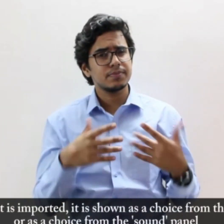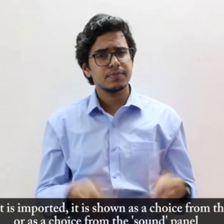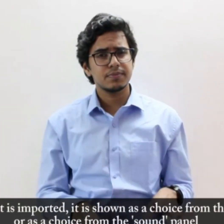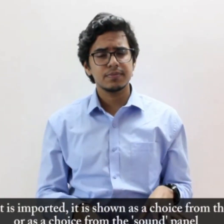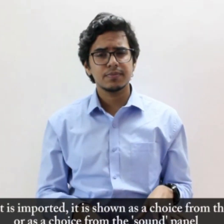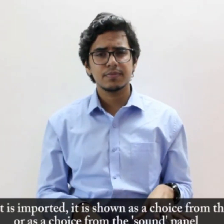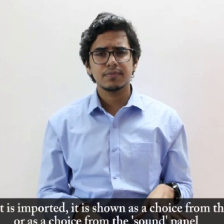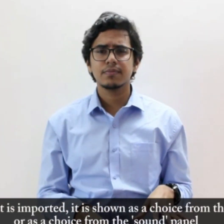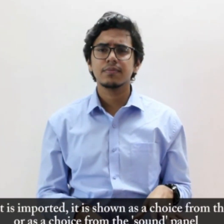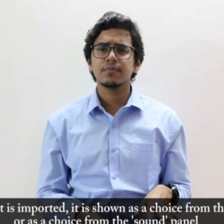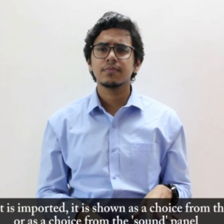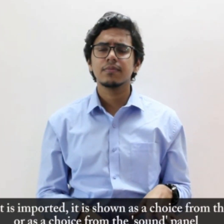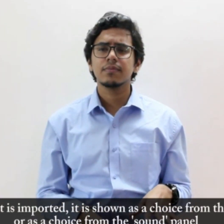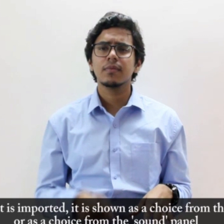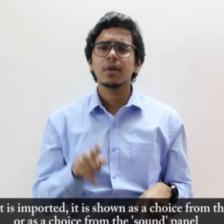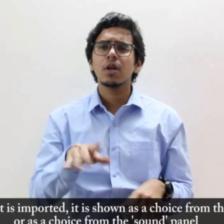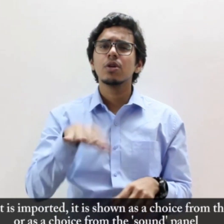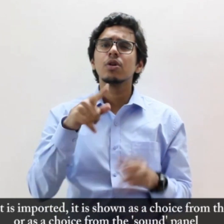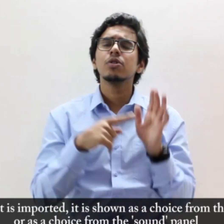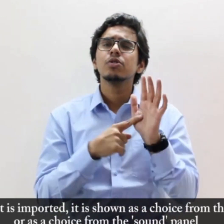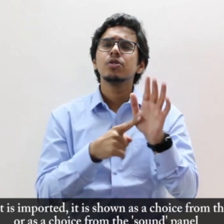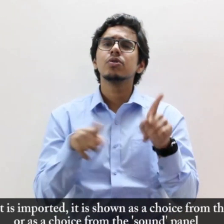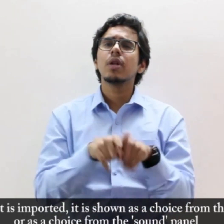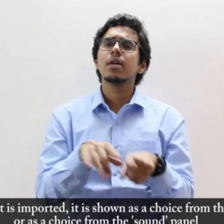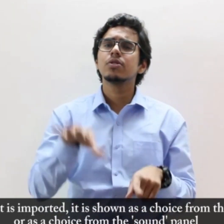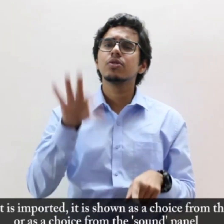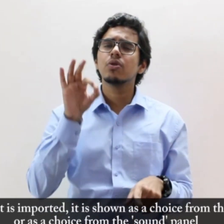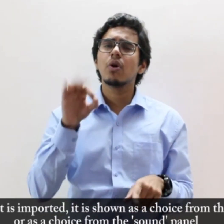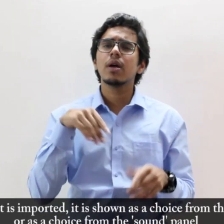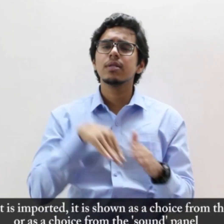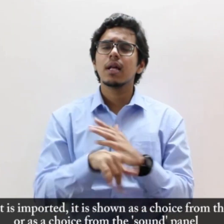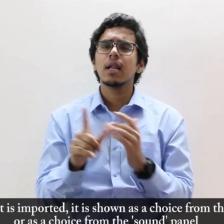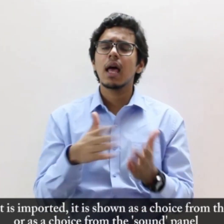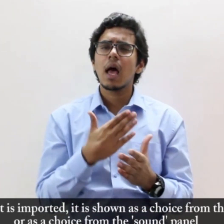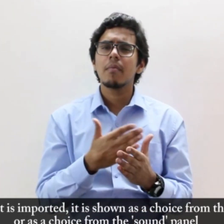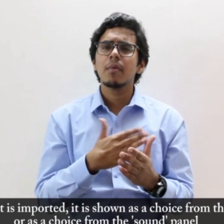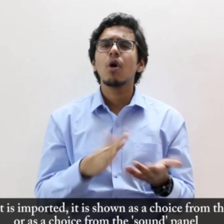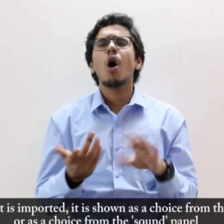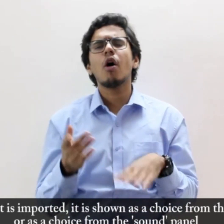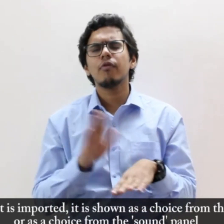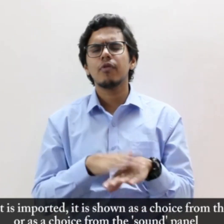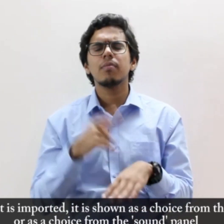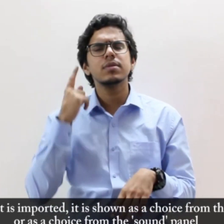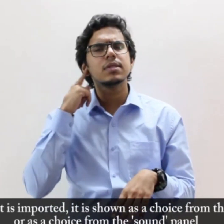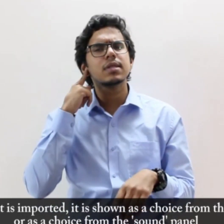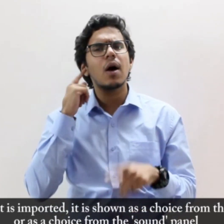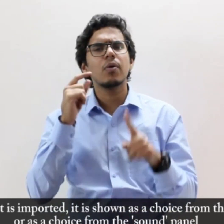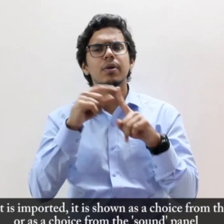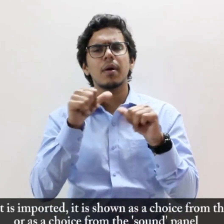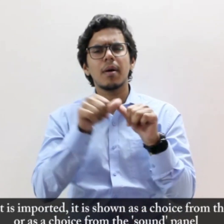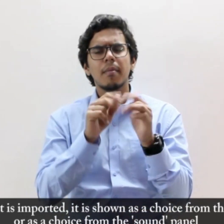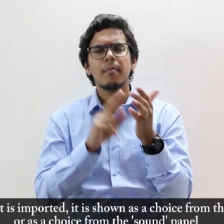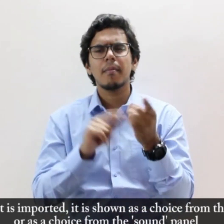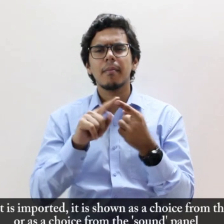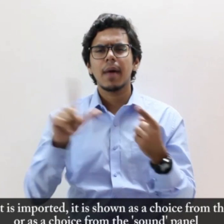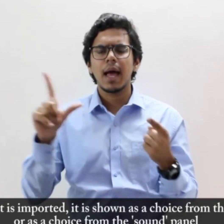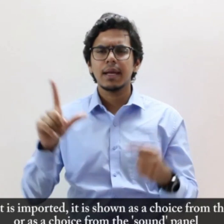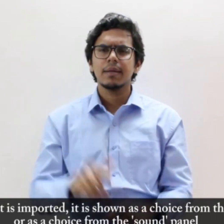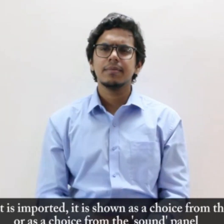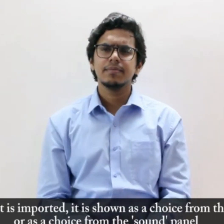Once it is imported, it is shown as a choice from the library or as a choice from the sound panel.